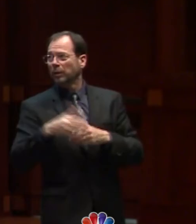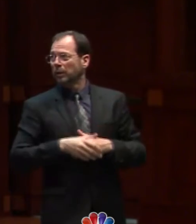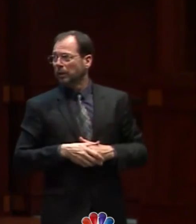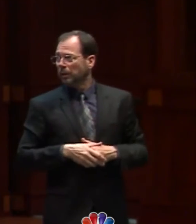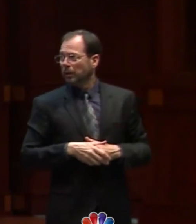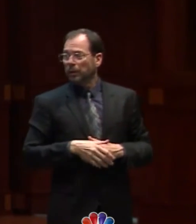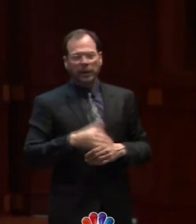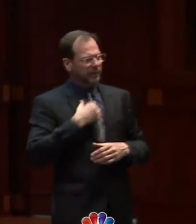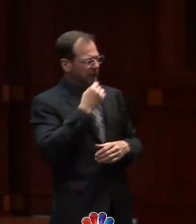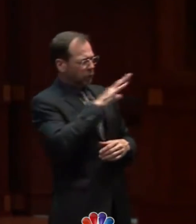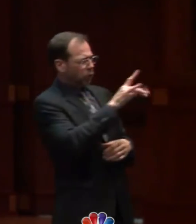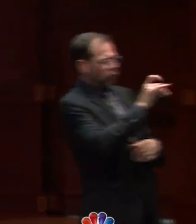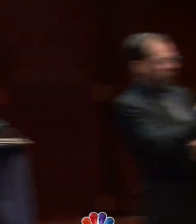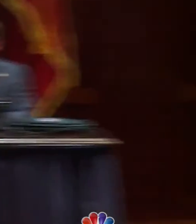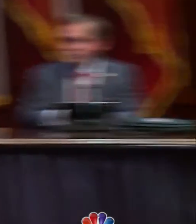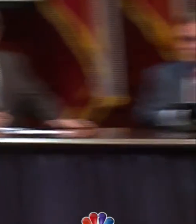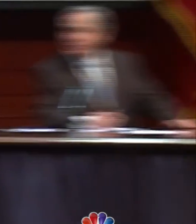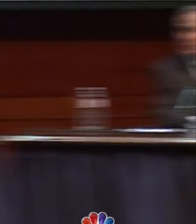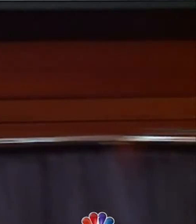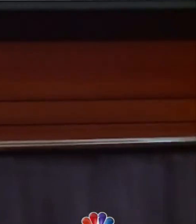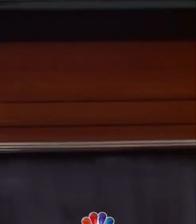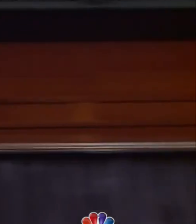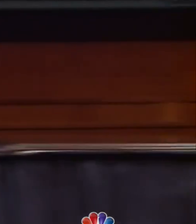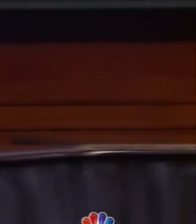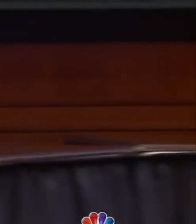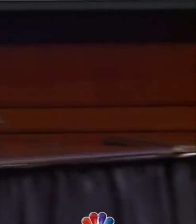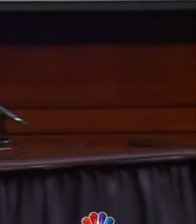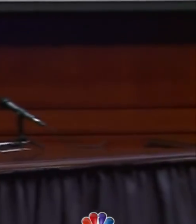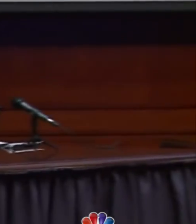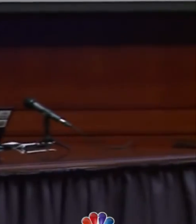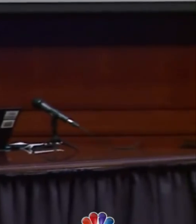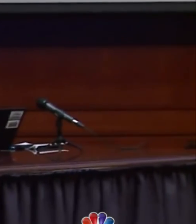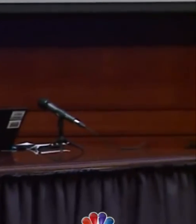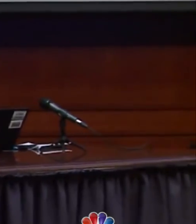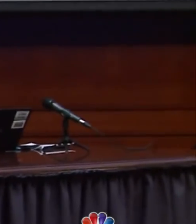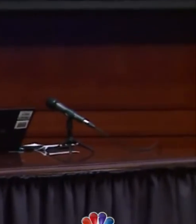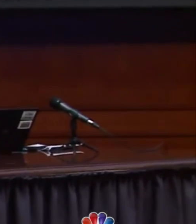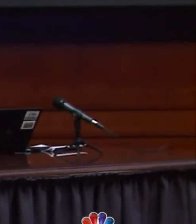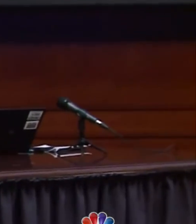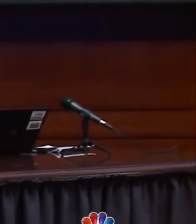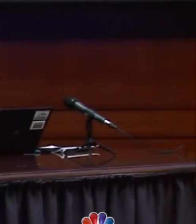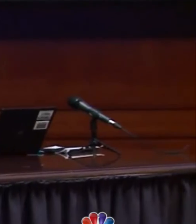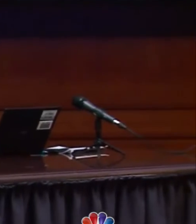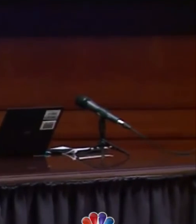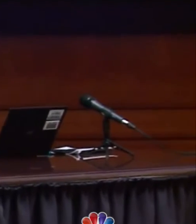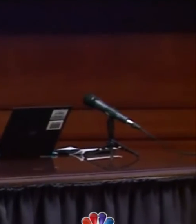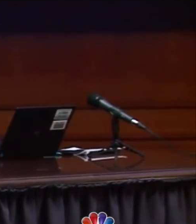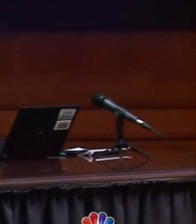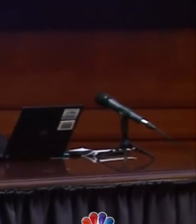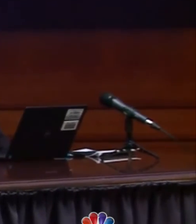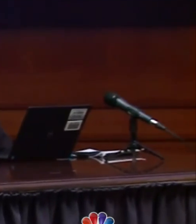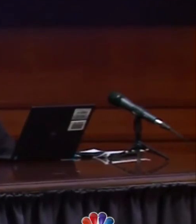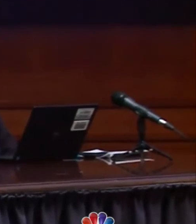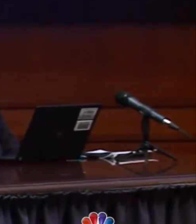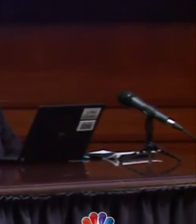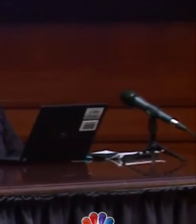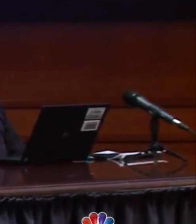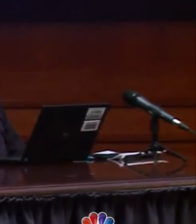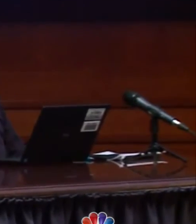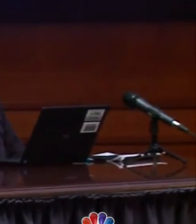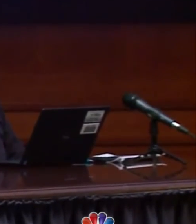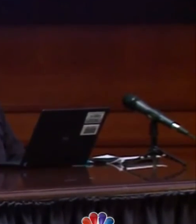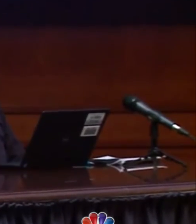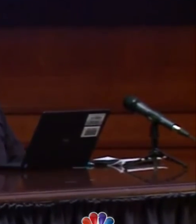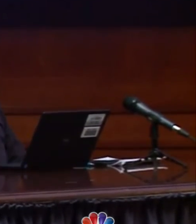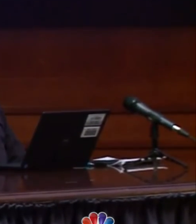if I understood your question, from what we've asked for from FEMA, what have we received? The easy, quick answer is what we've received right now is about 3.8